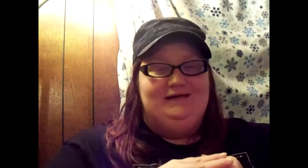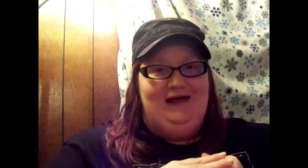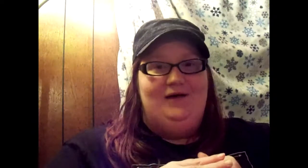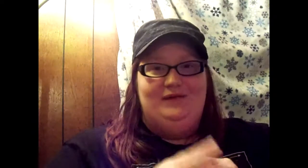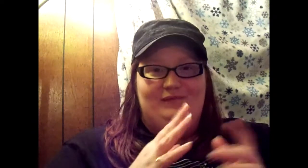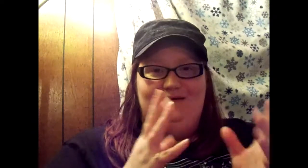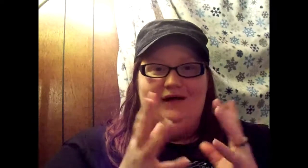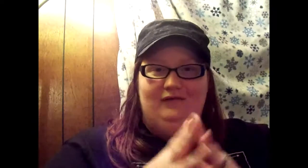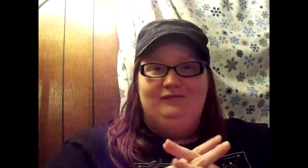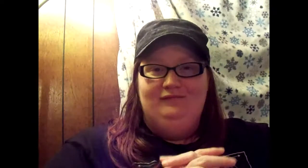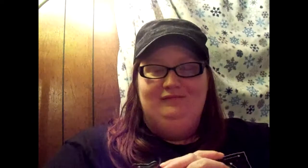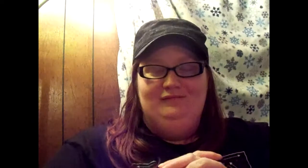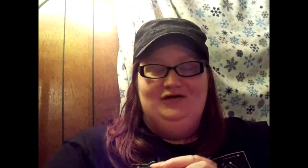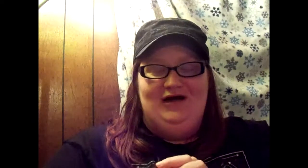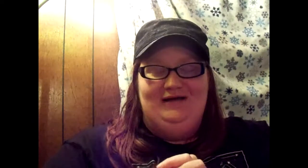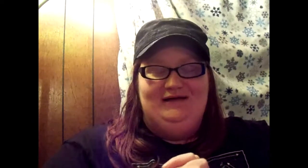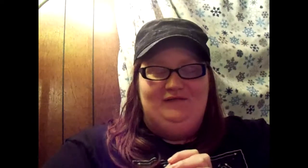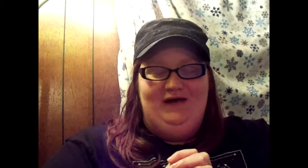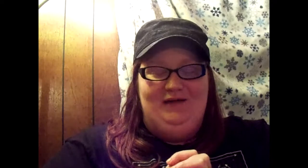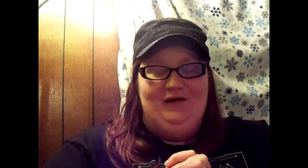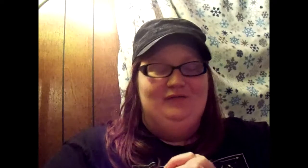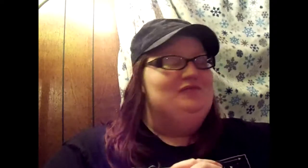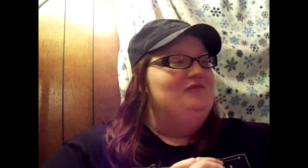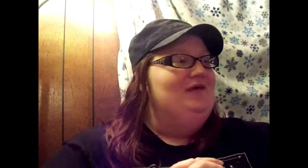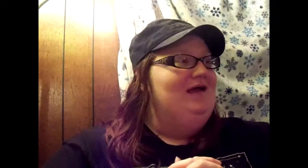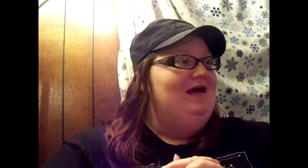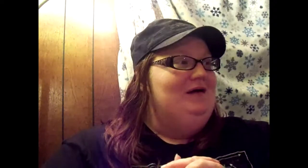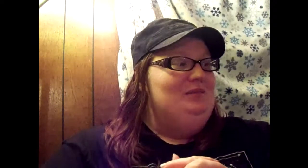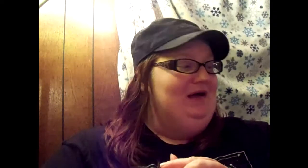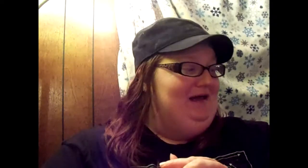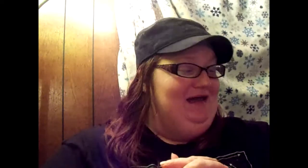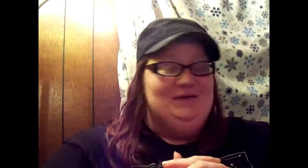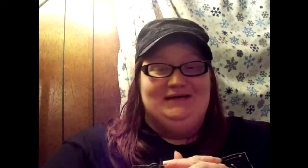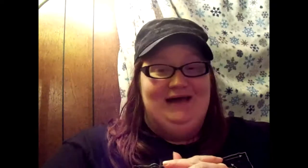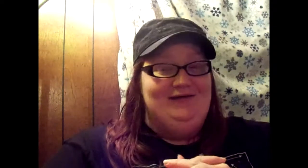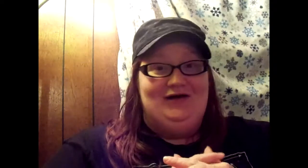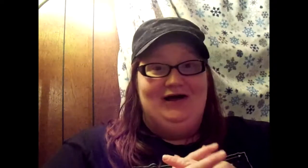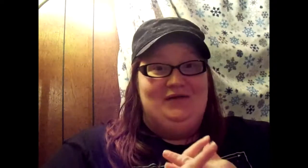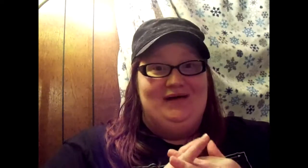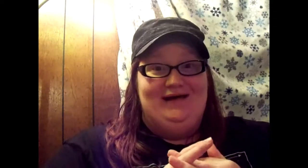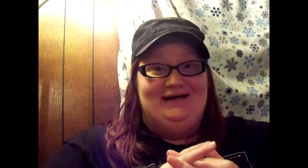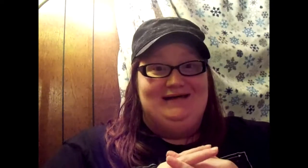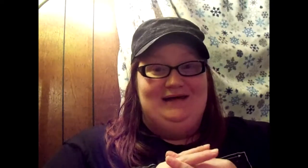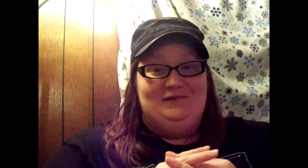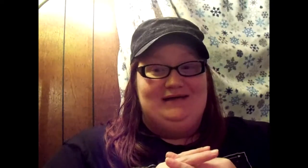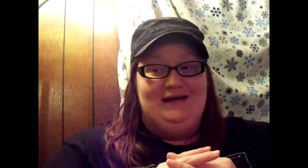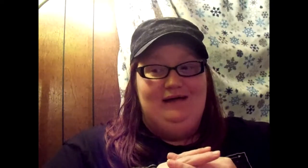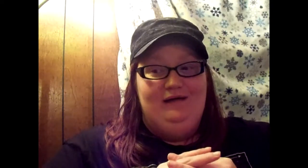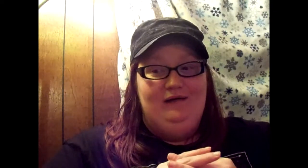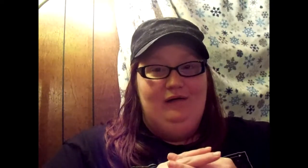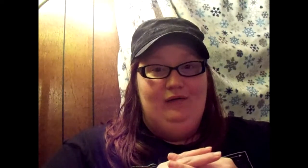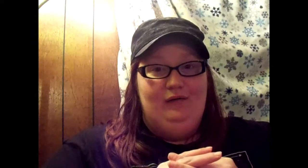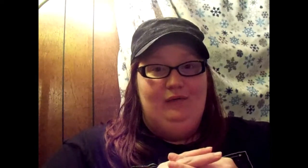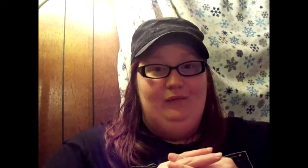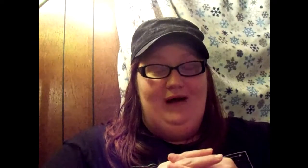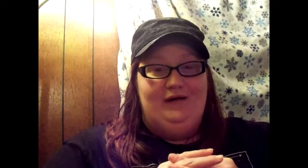yeah, we're trying out different ammo. But he was standing there talking with us, and I'm just like, wow,